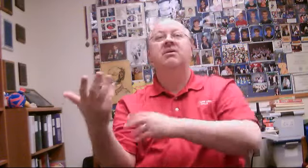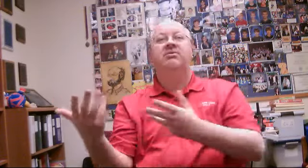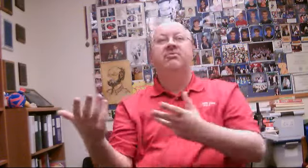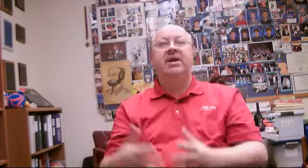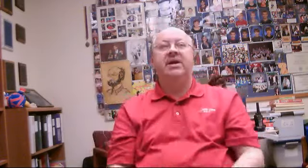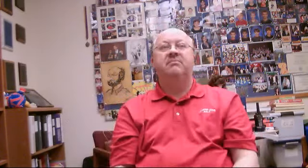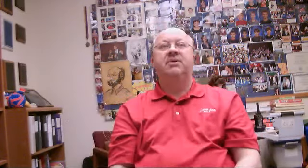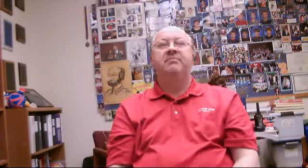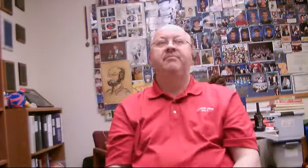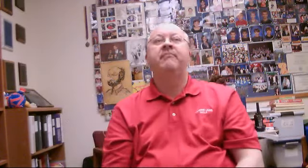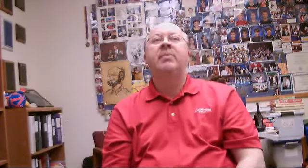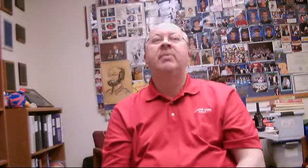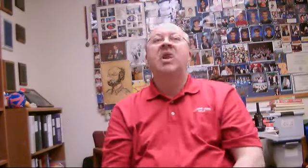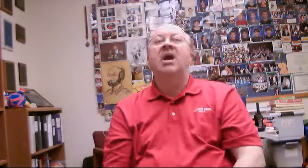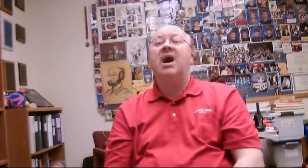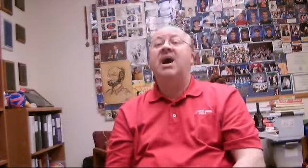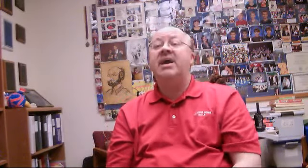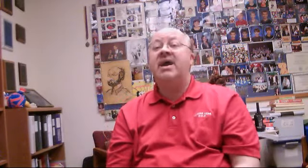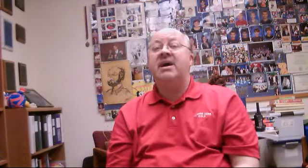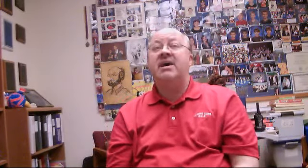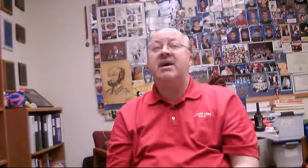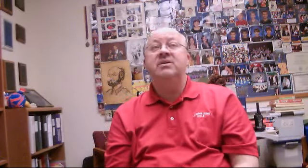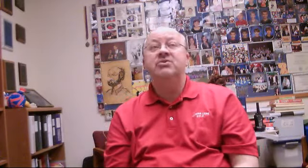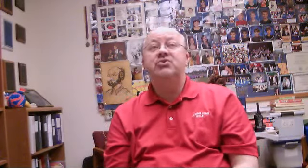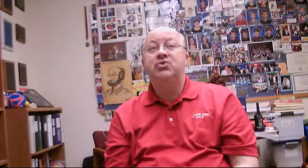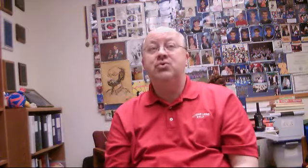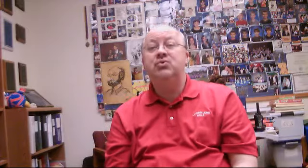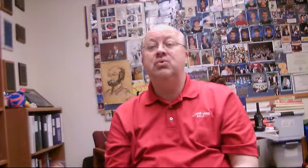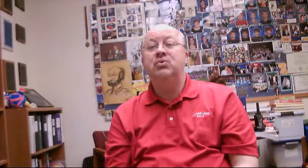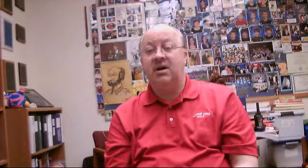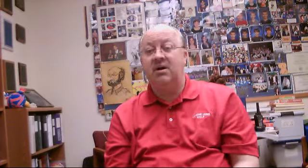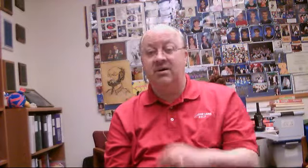3 a.m. Good. I have 2 cars.